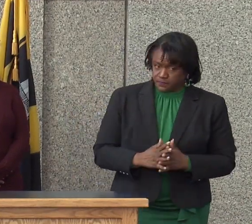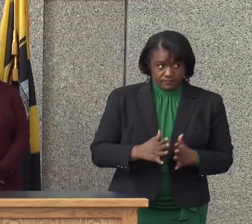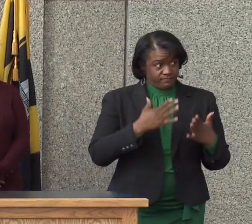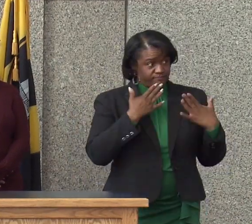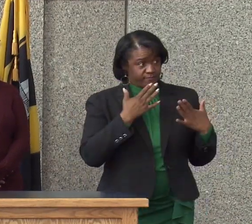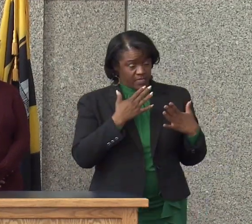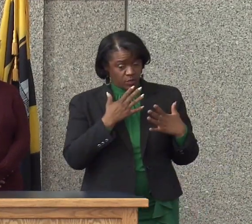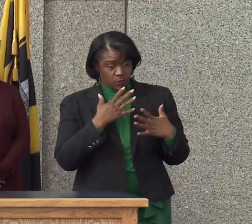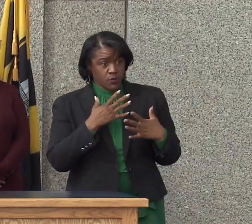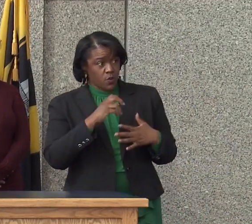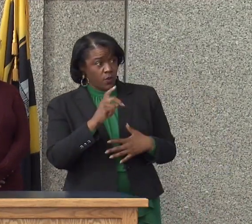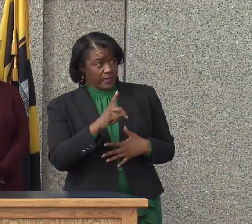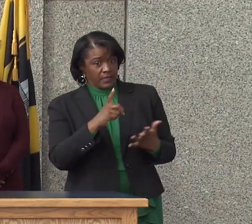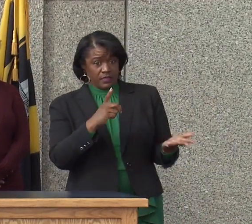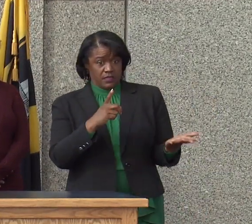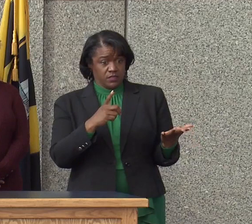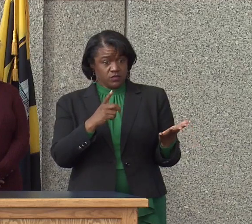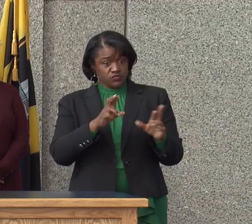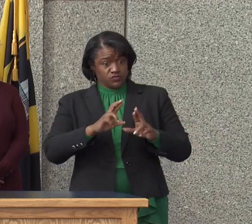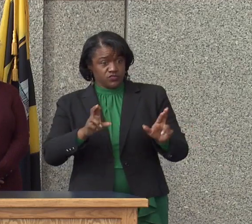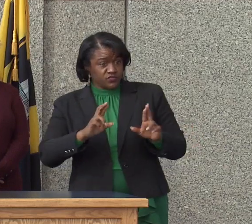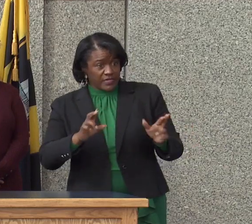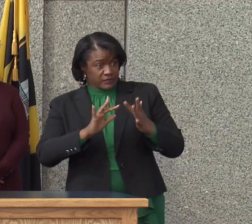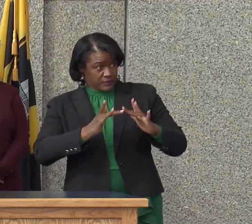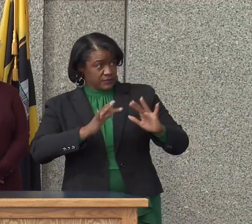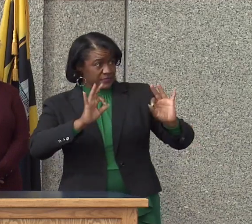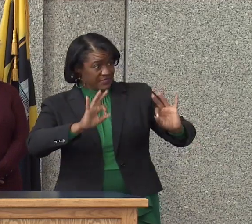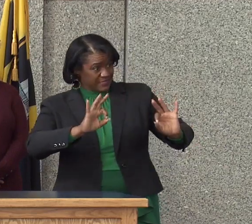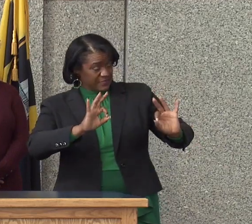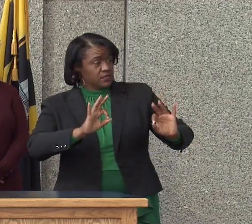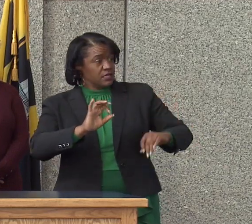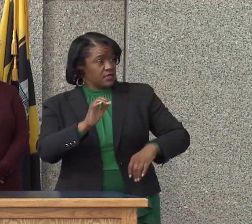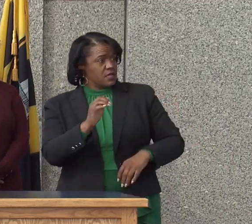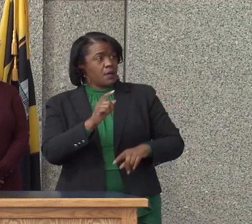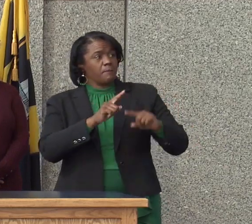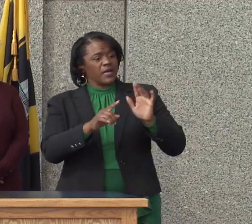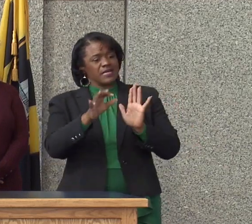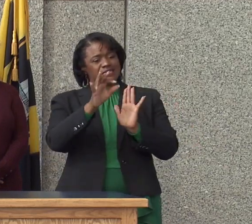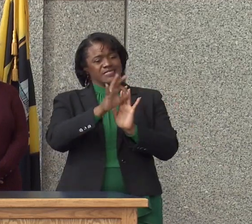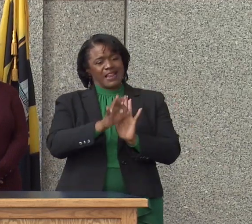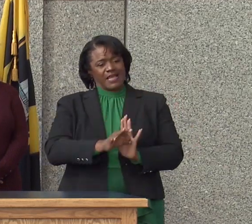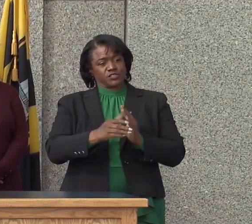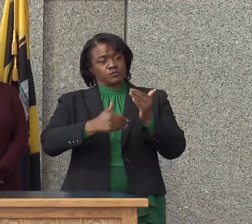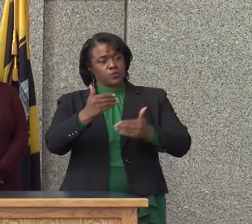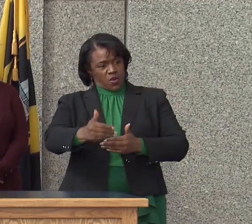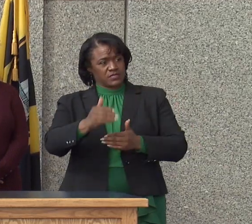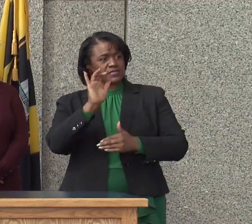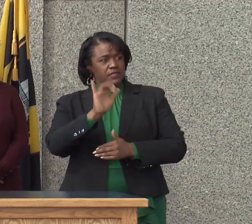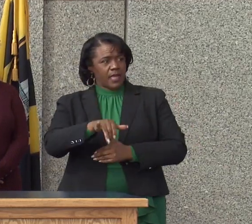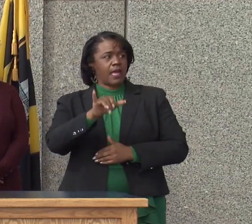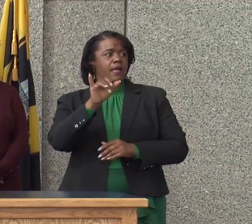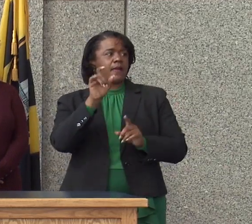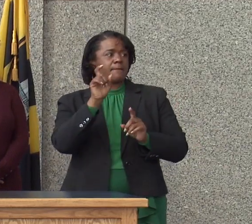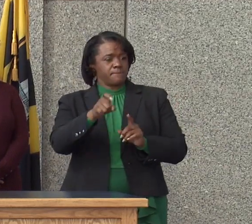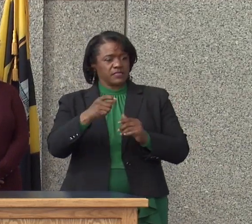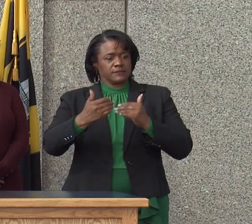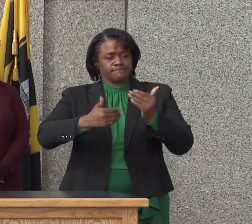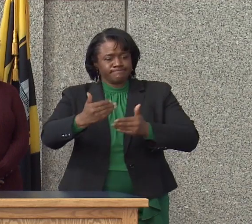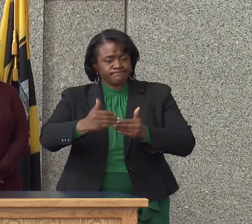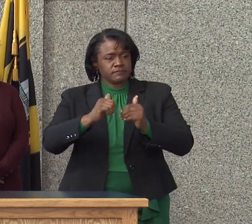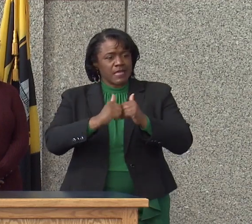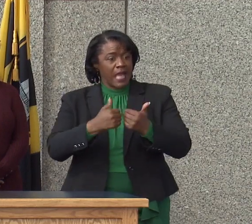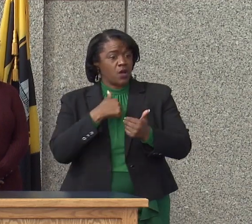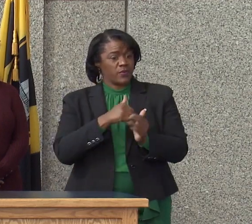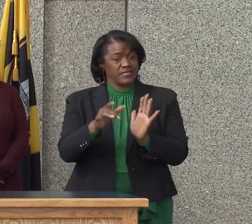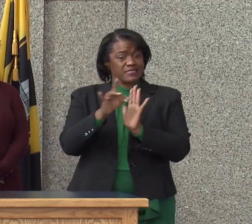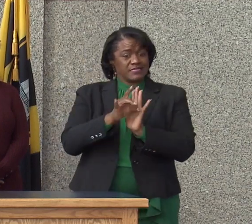Thank you, Mr. Mayor. So while the portal is ready, there is a selection process that has to be underway on how we